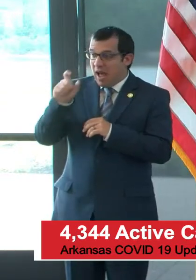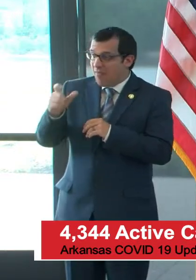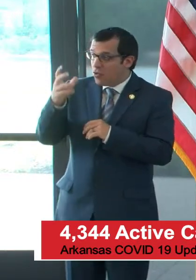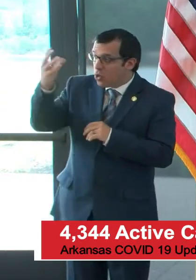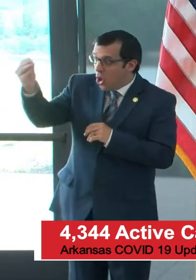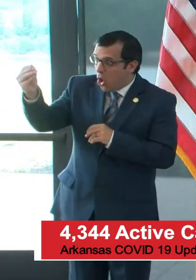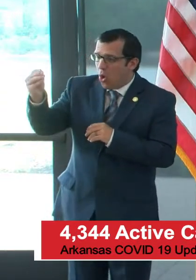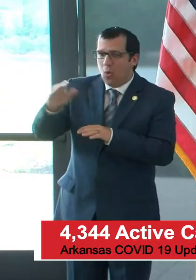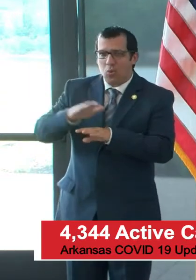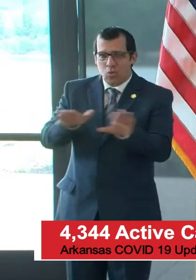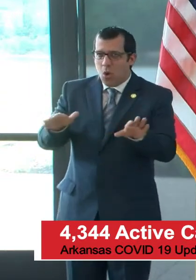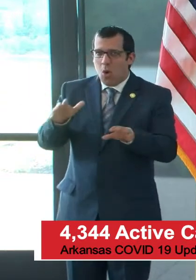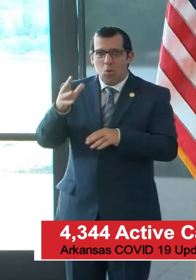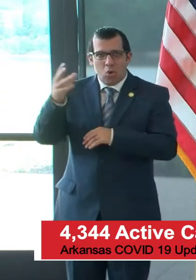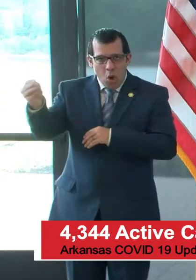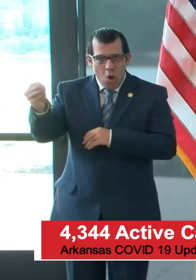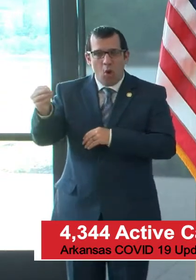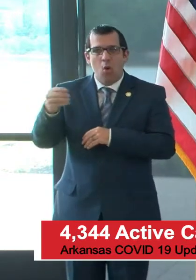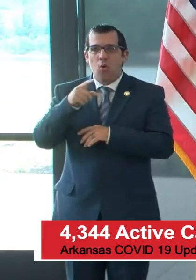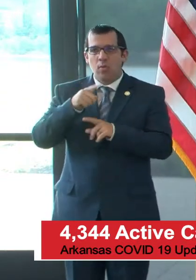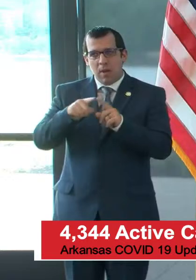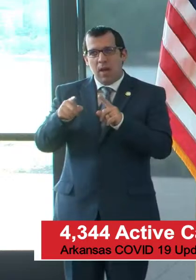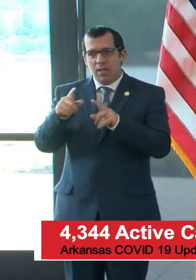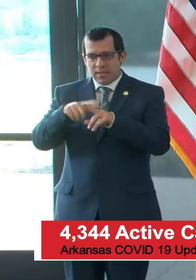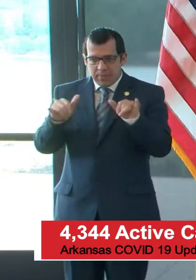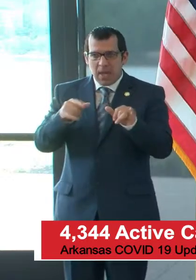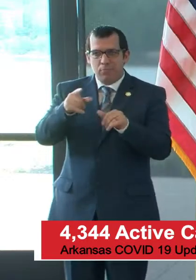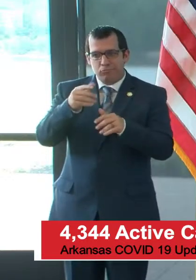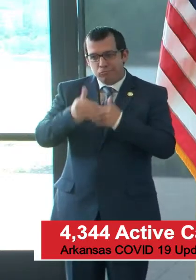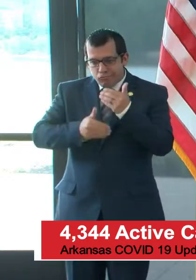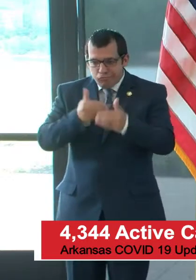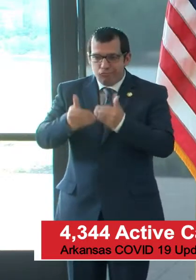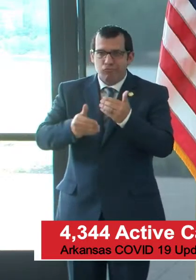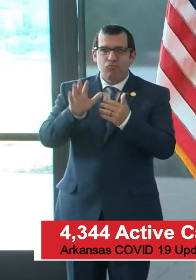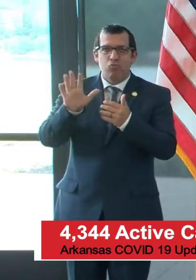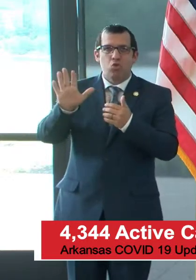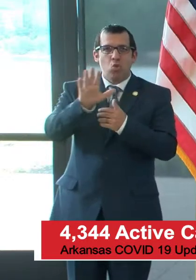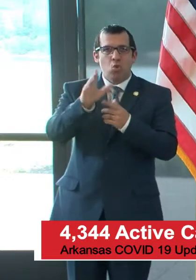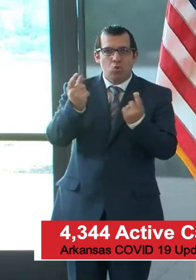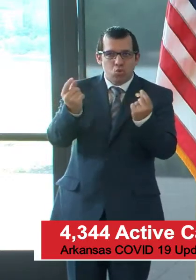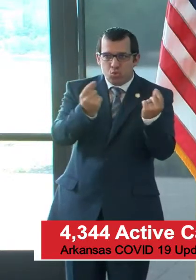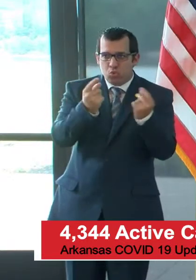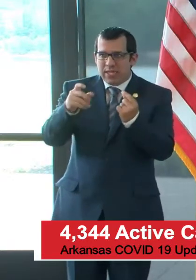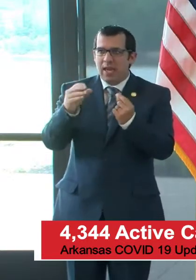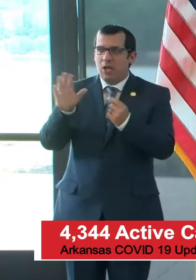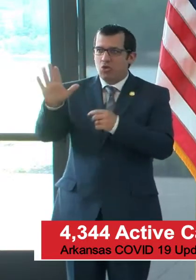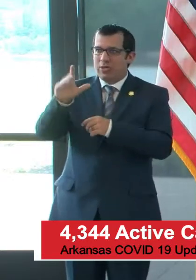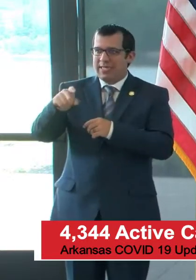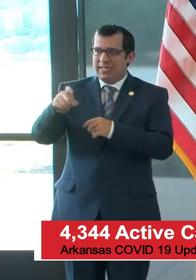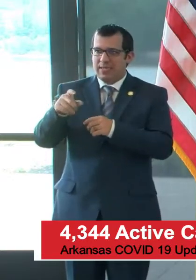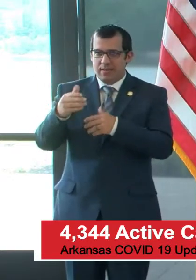unnecessarily, but to go about your business and take care of your needs.